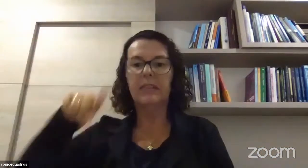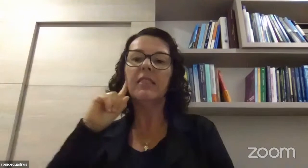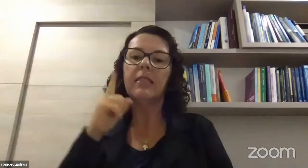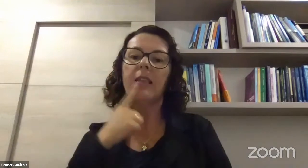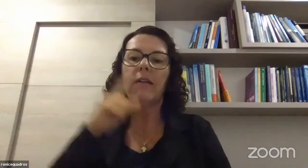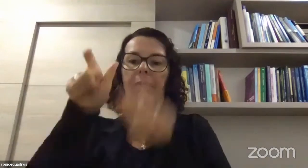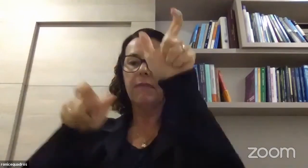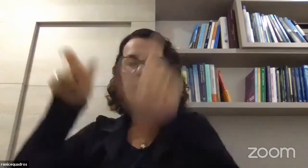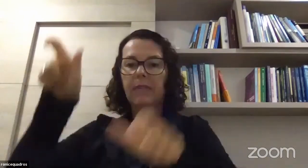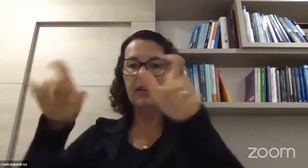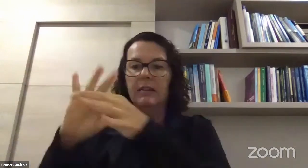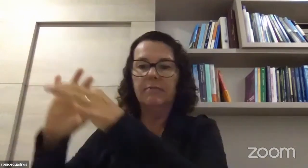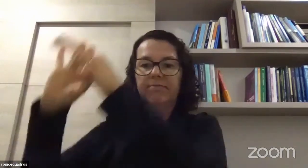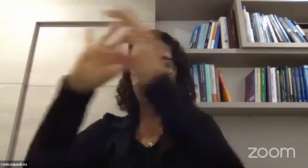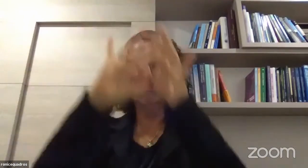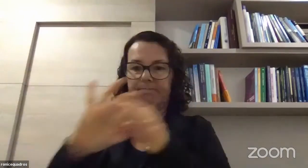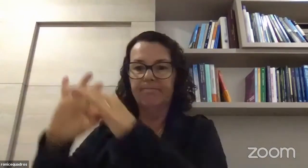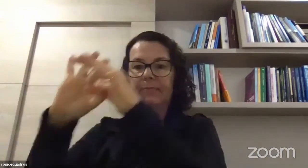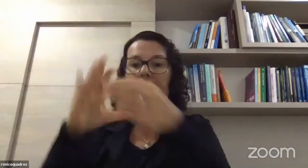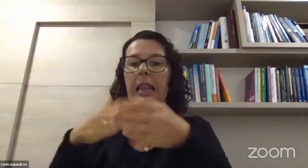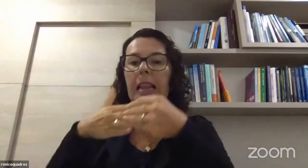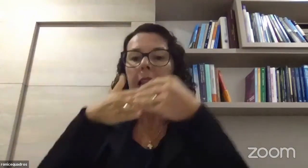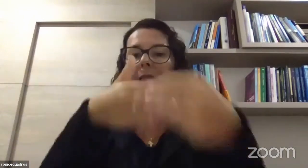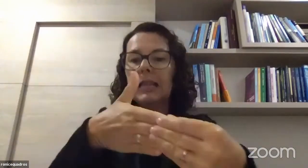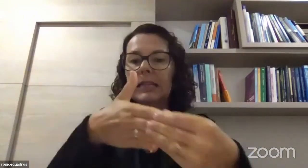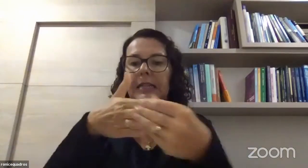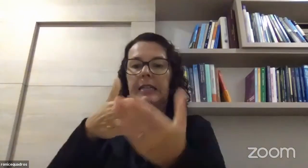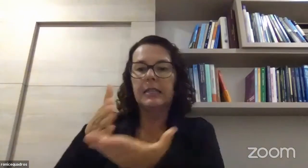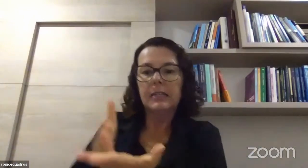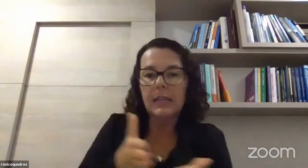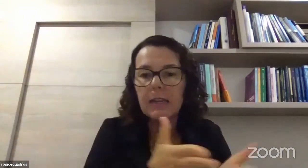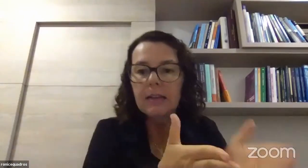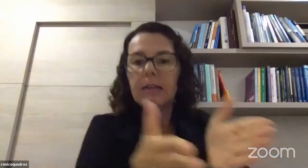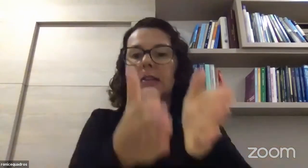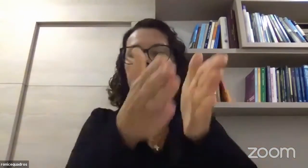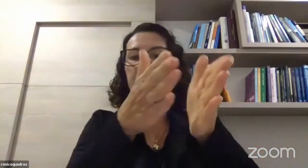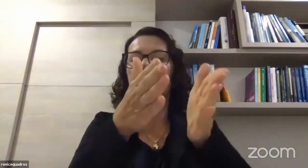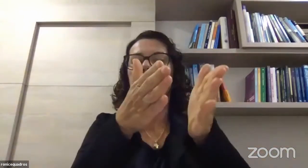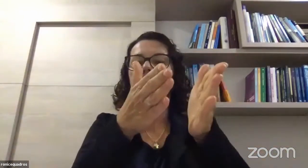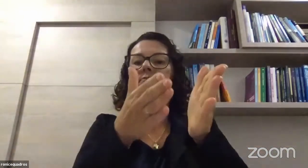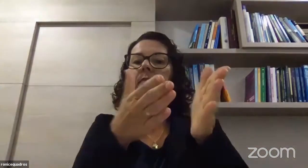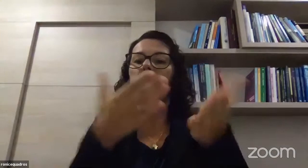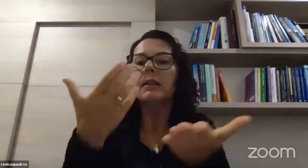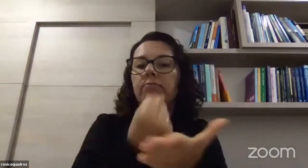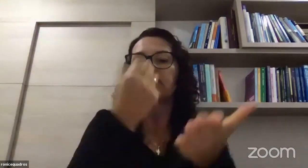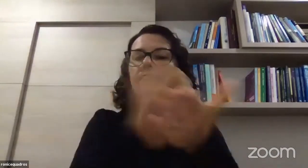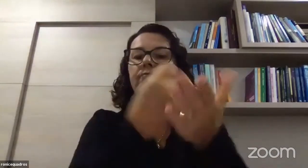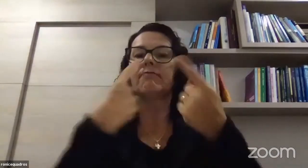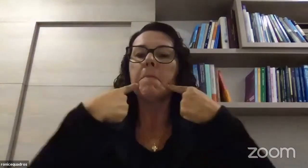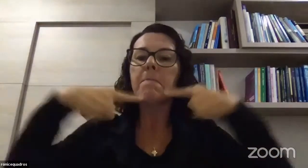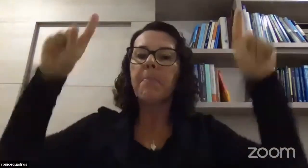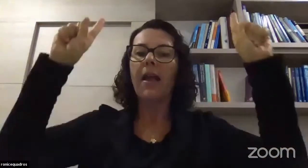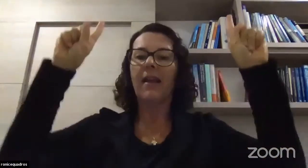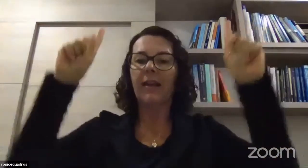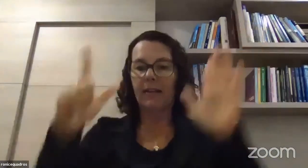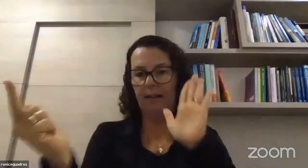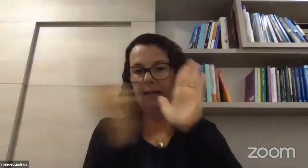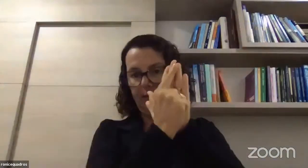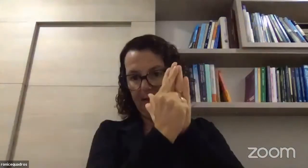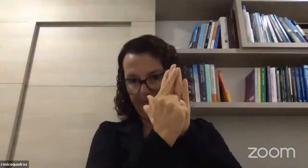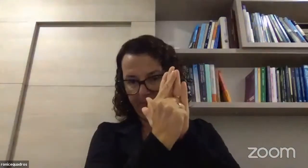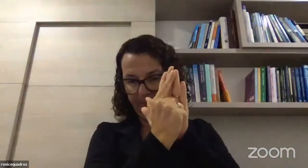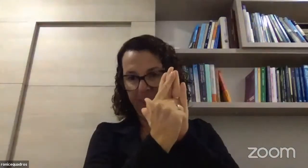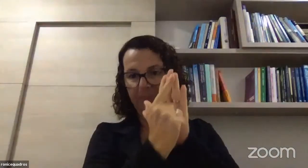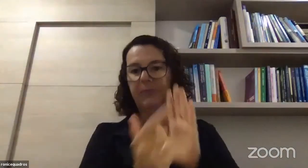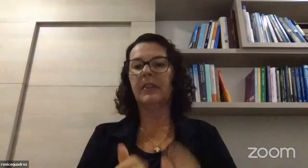works together to give power back to deaf people and give them the opportunity to lead this